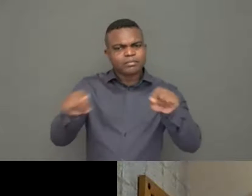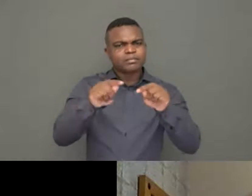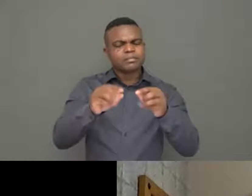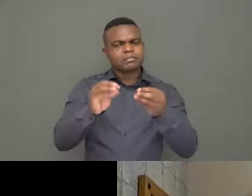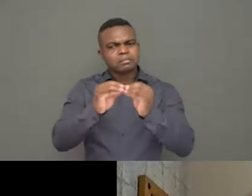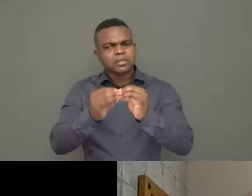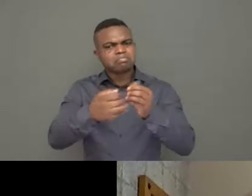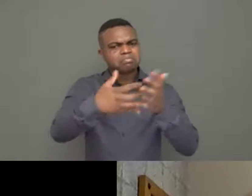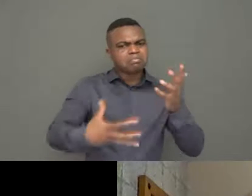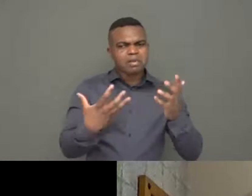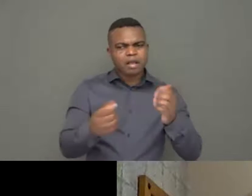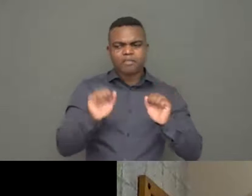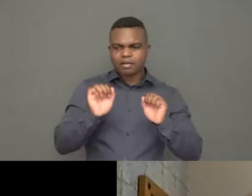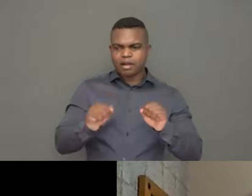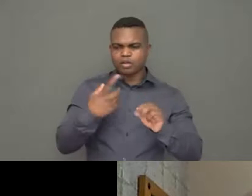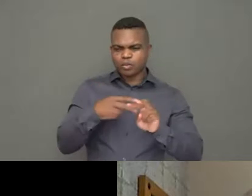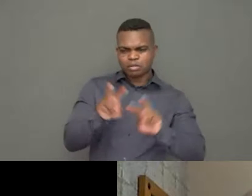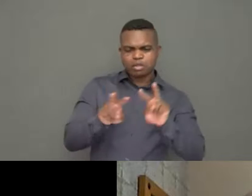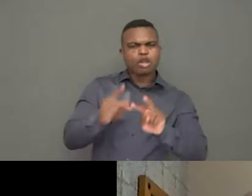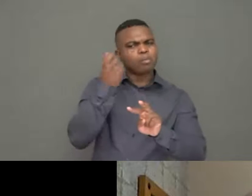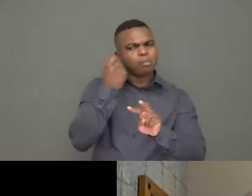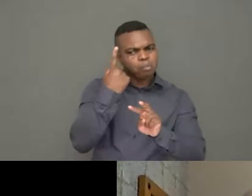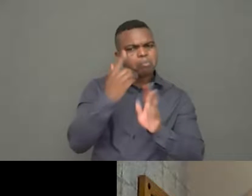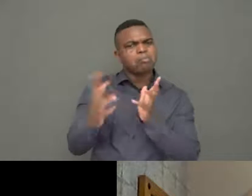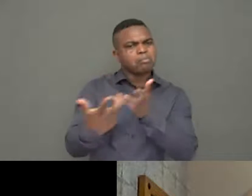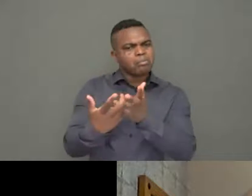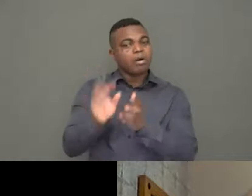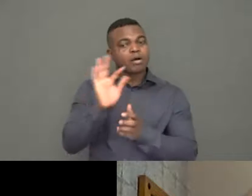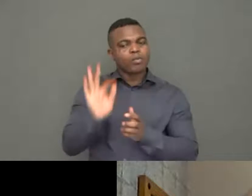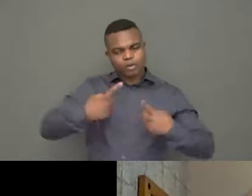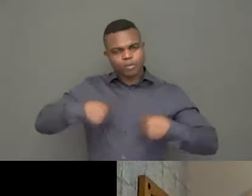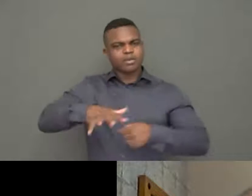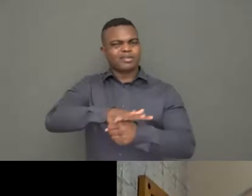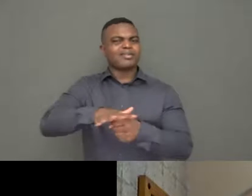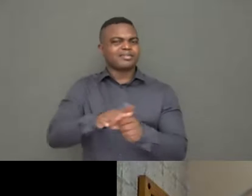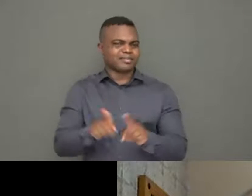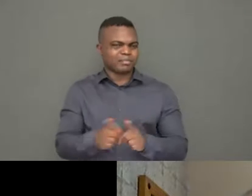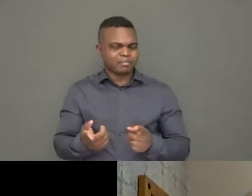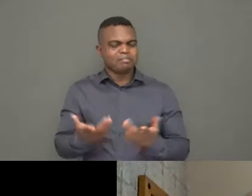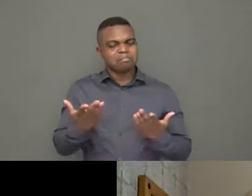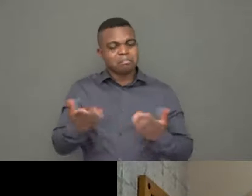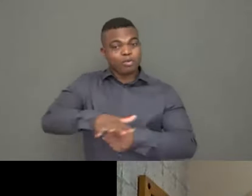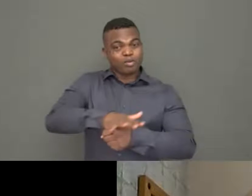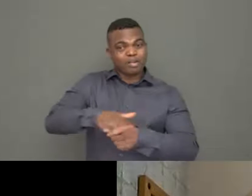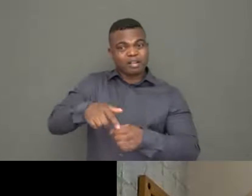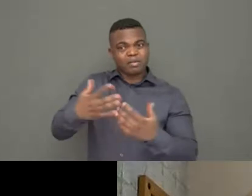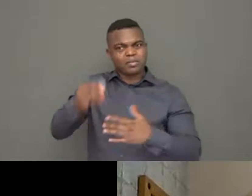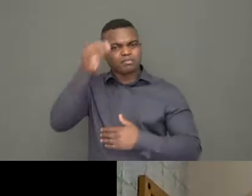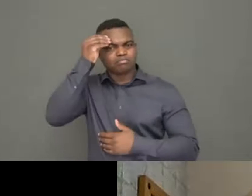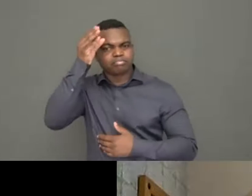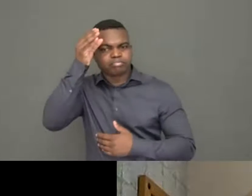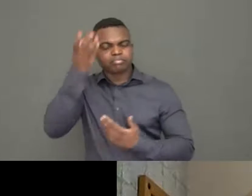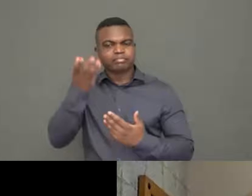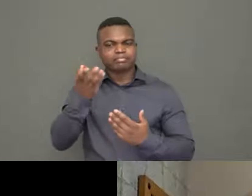have, we've gone through some of these things and we understand them better. So it